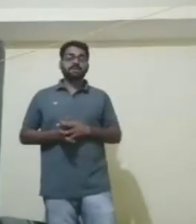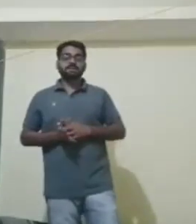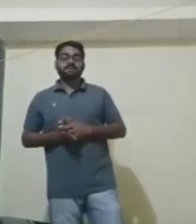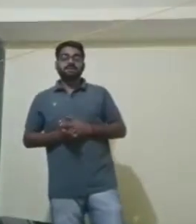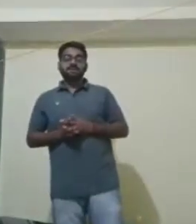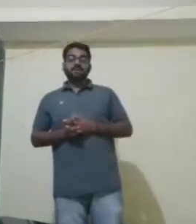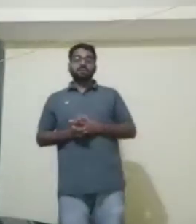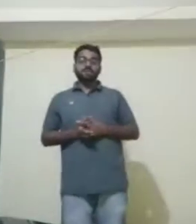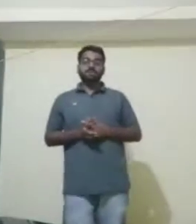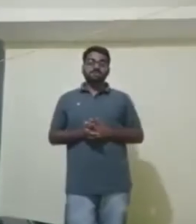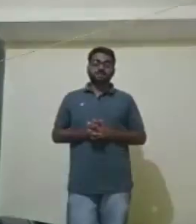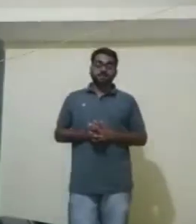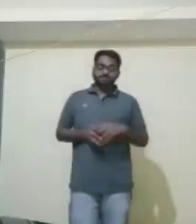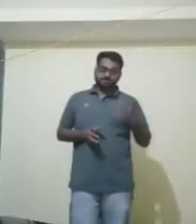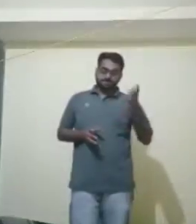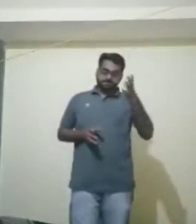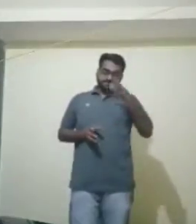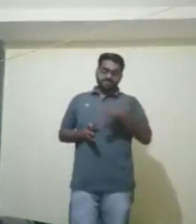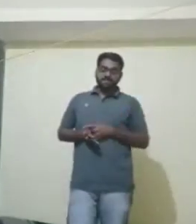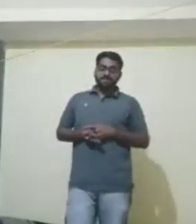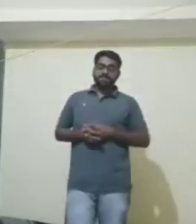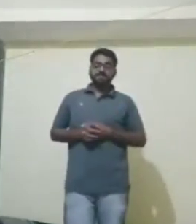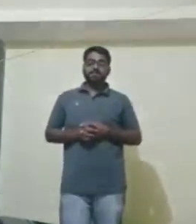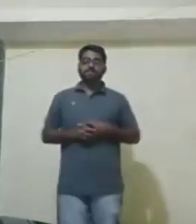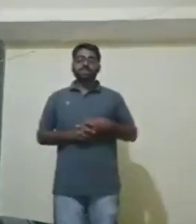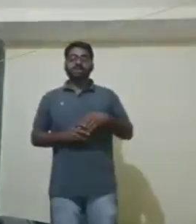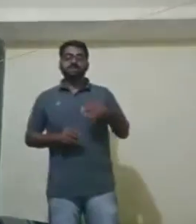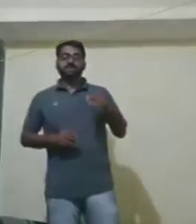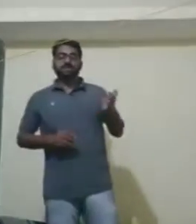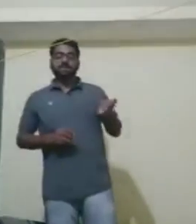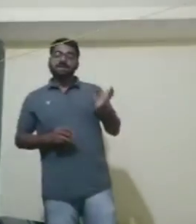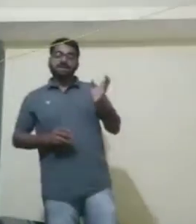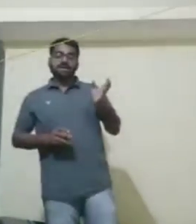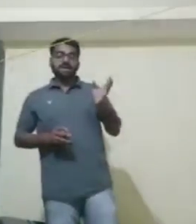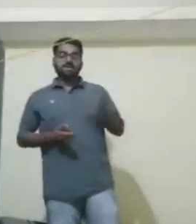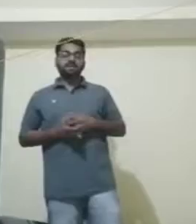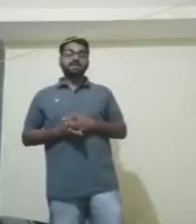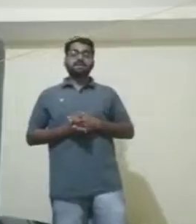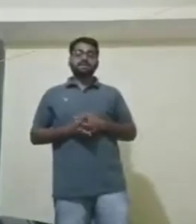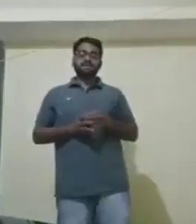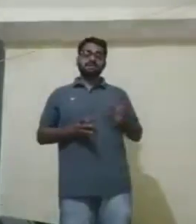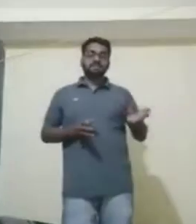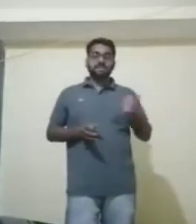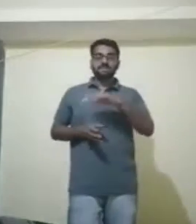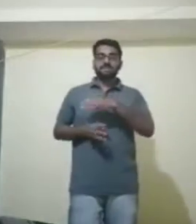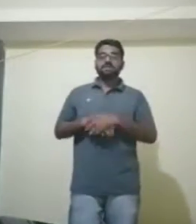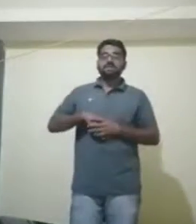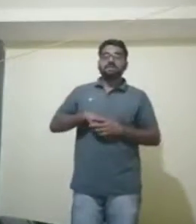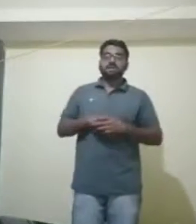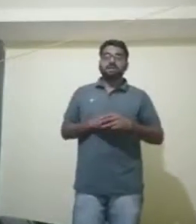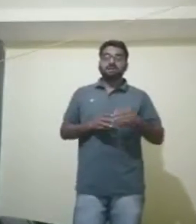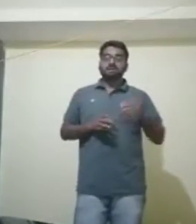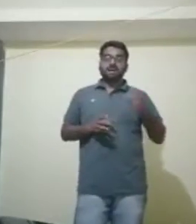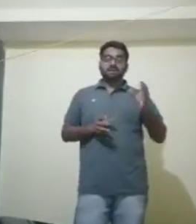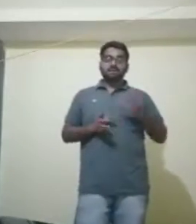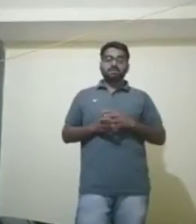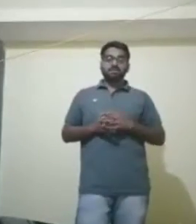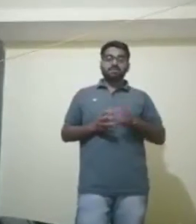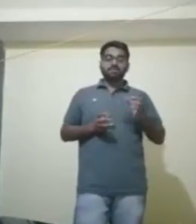lowercase by using the to lowercase method, and the declaration is same as the and only